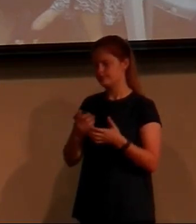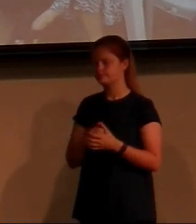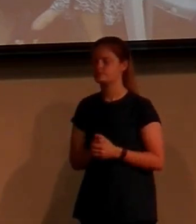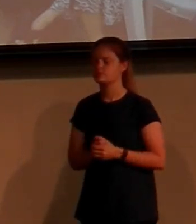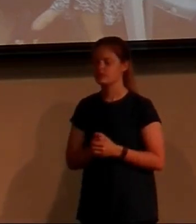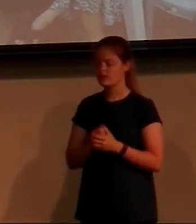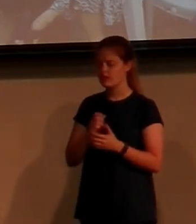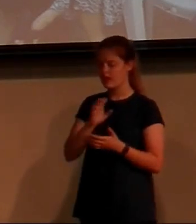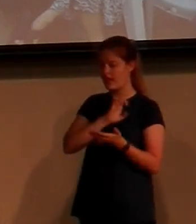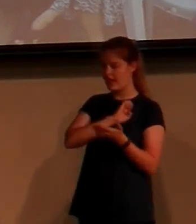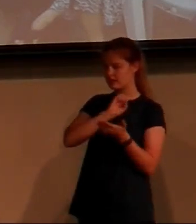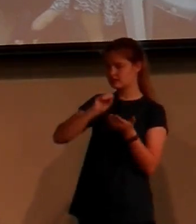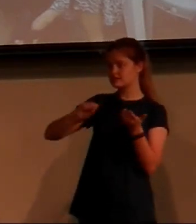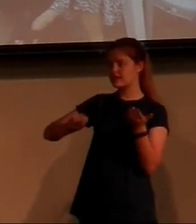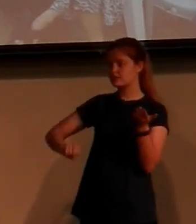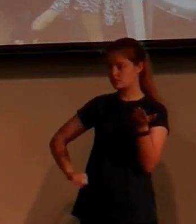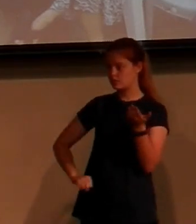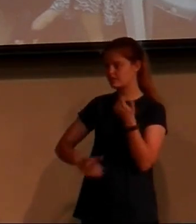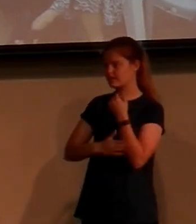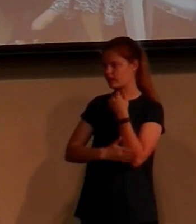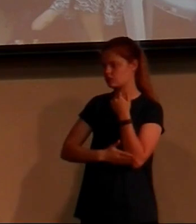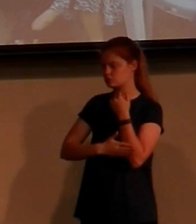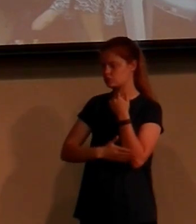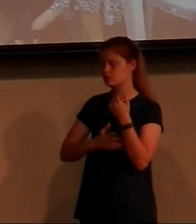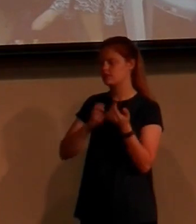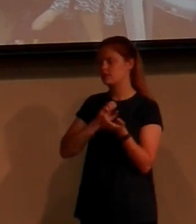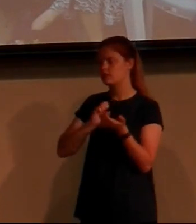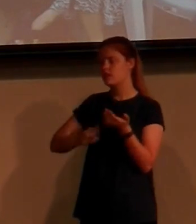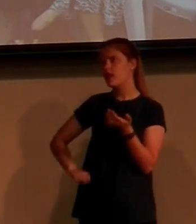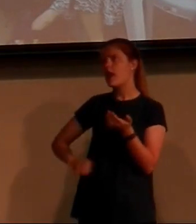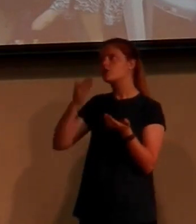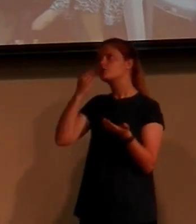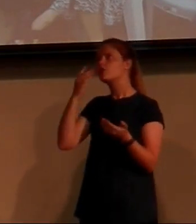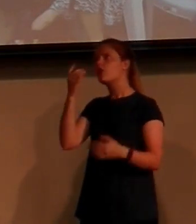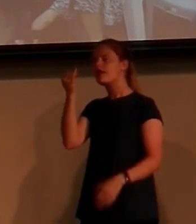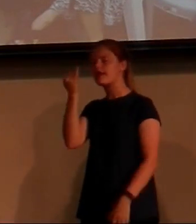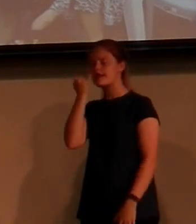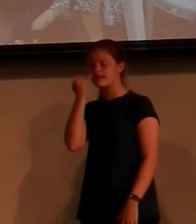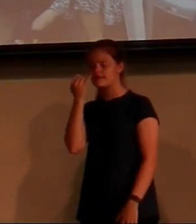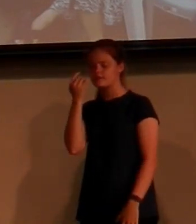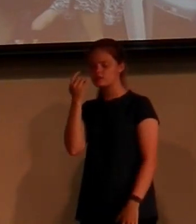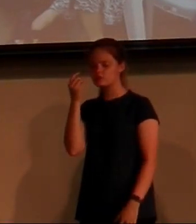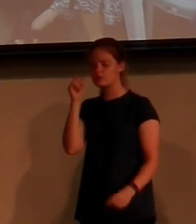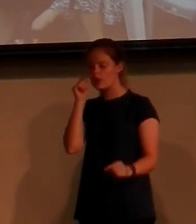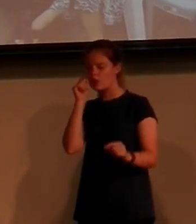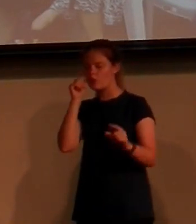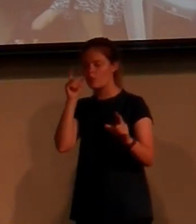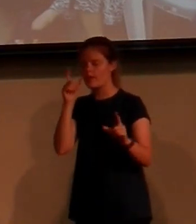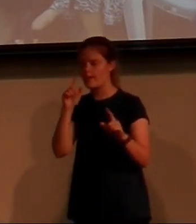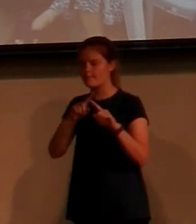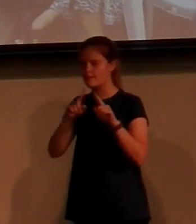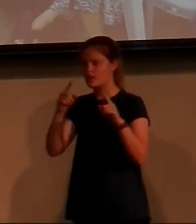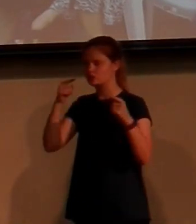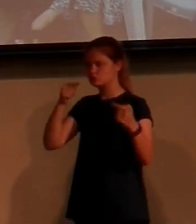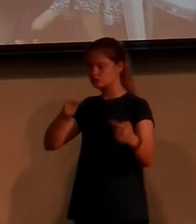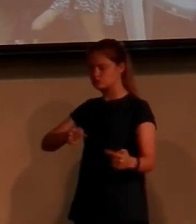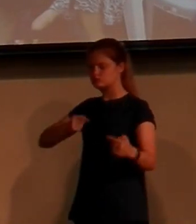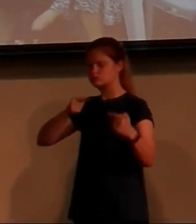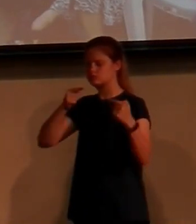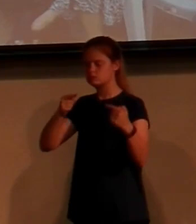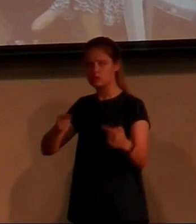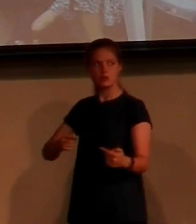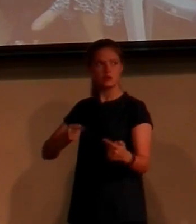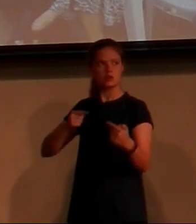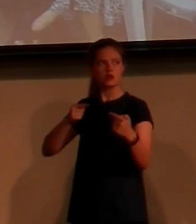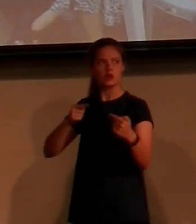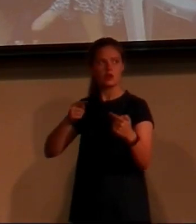El Salvador, you know, I don't know if you're aware of it, but we've been struggling with the